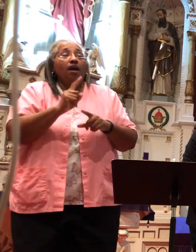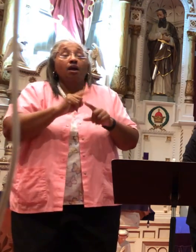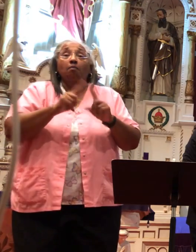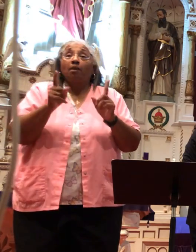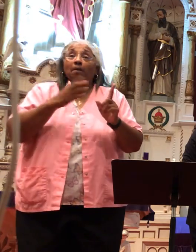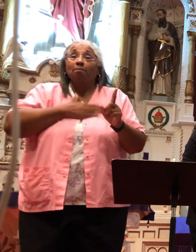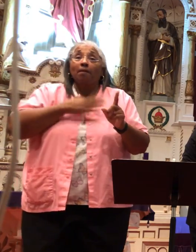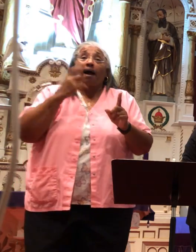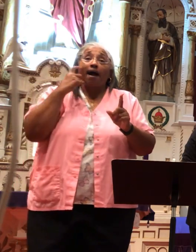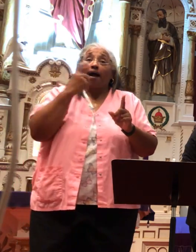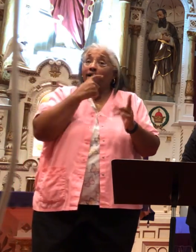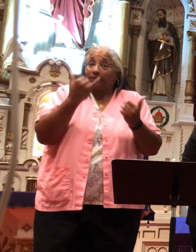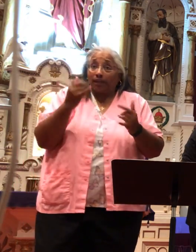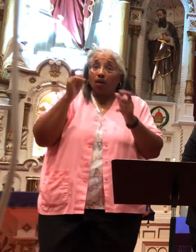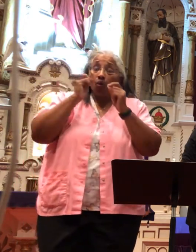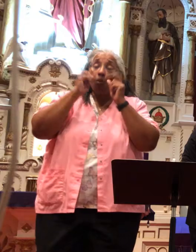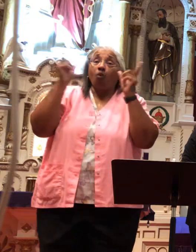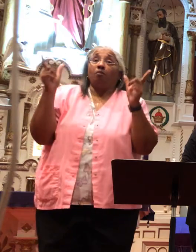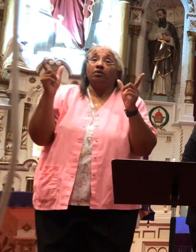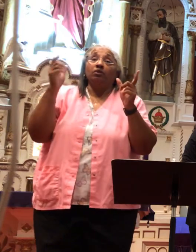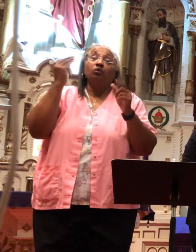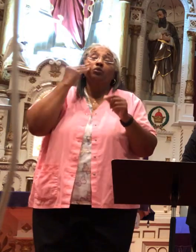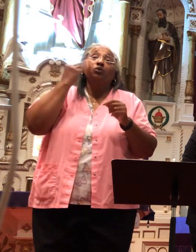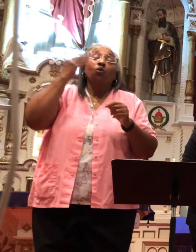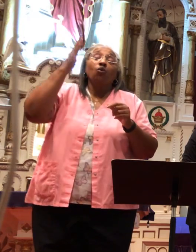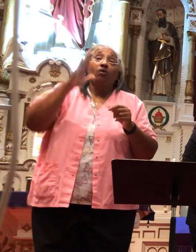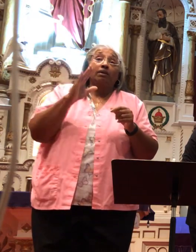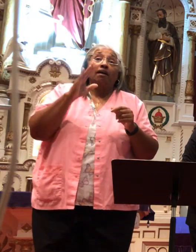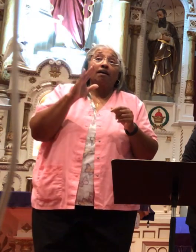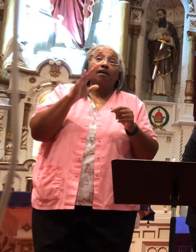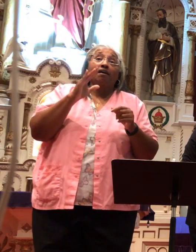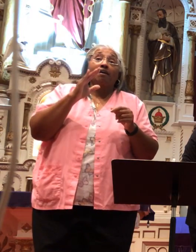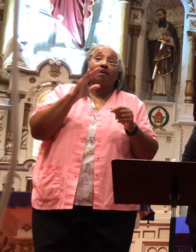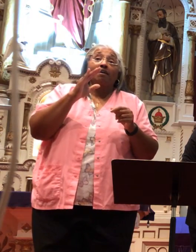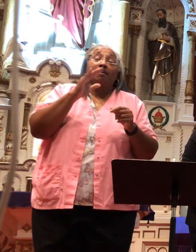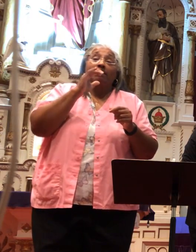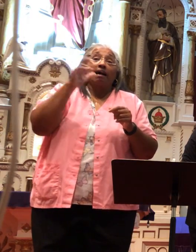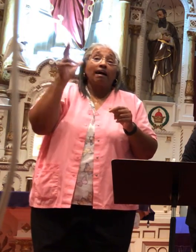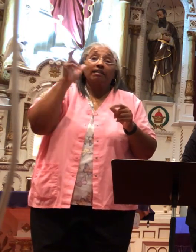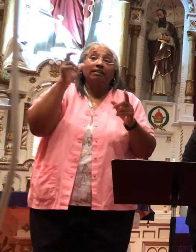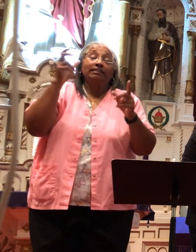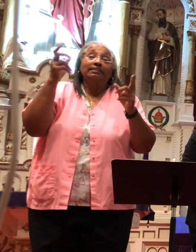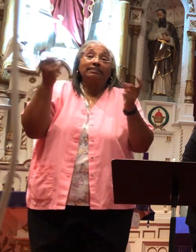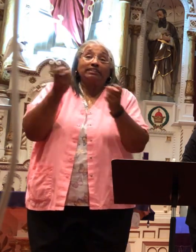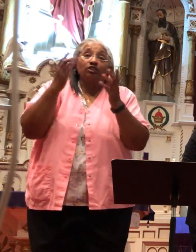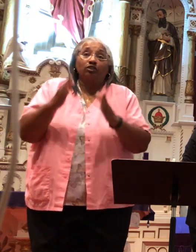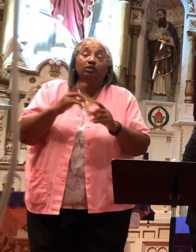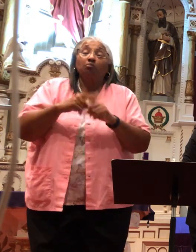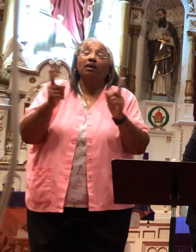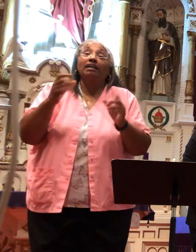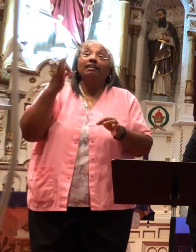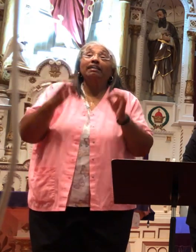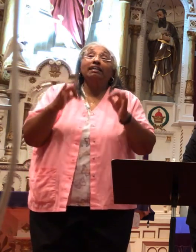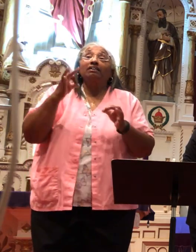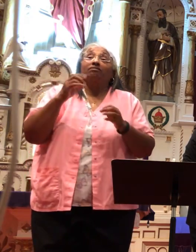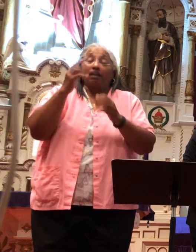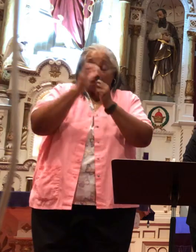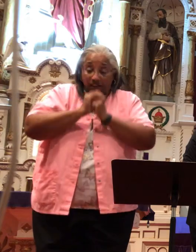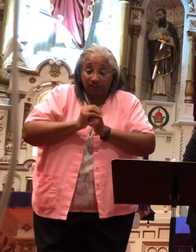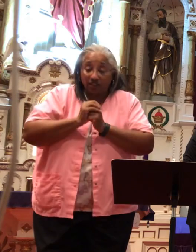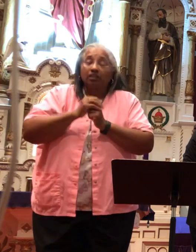know that God does not listen to sinners, but if one is devout and does his will, he listens to